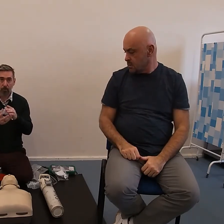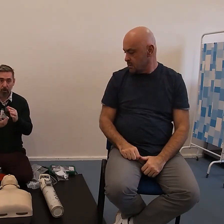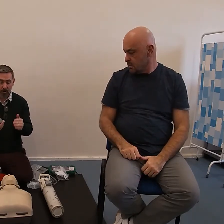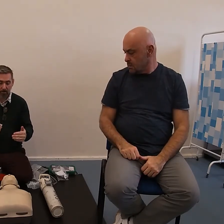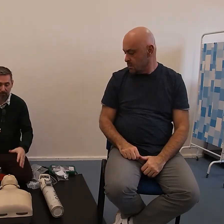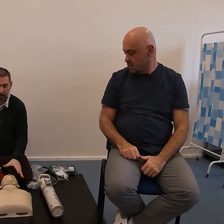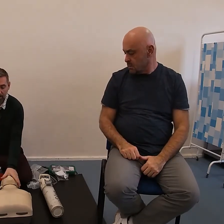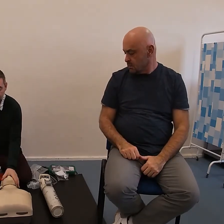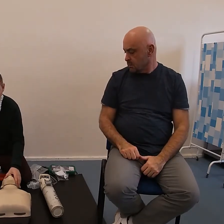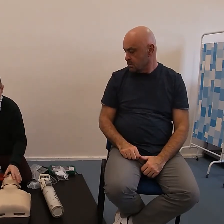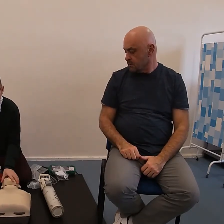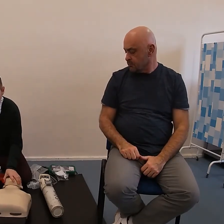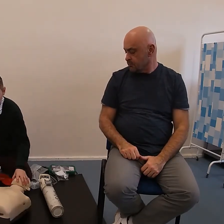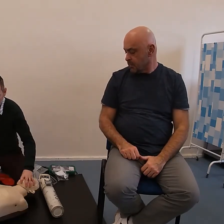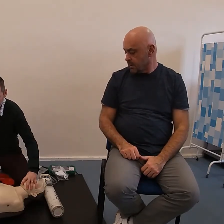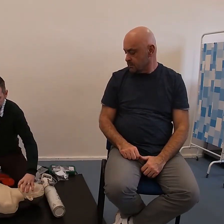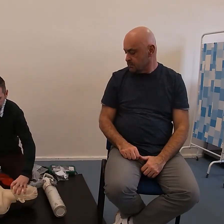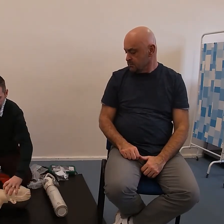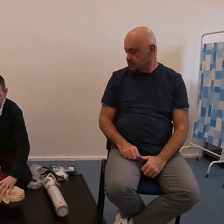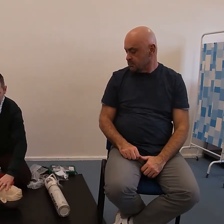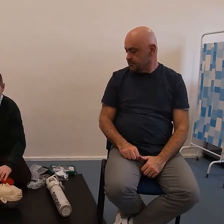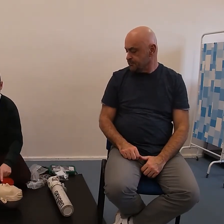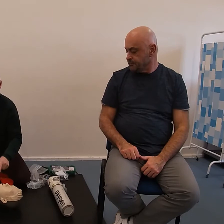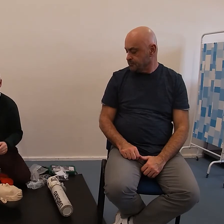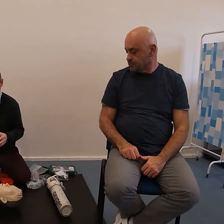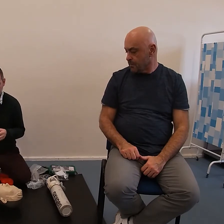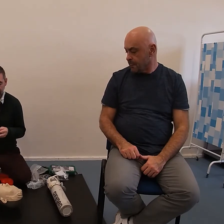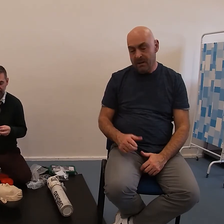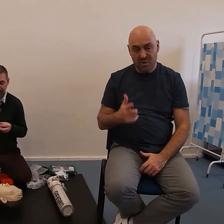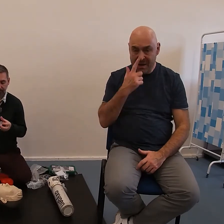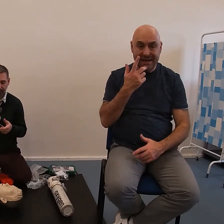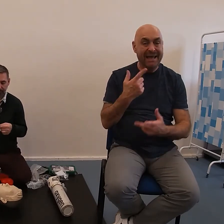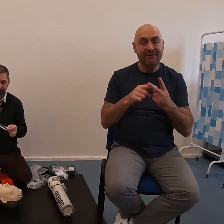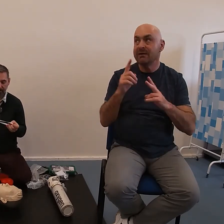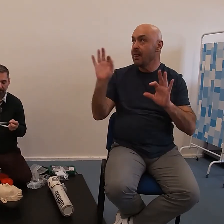Now, you can work, if you're on your own, from the side.